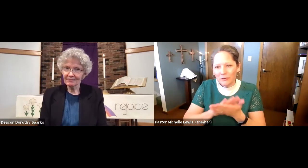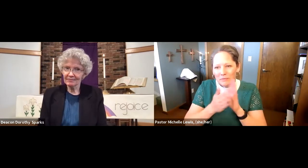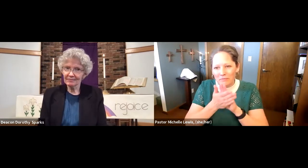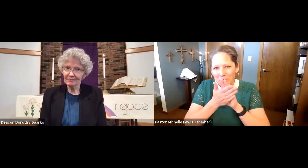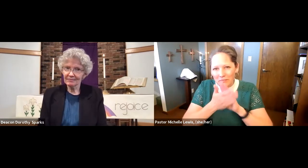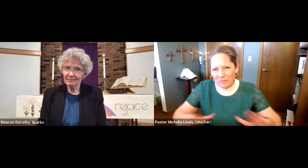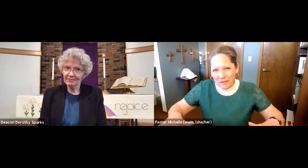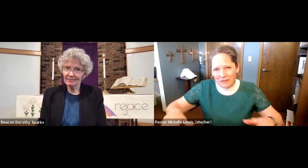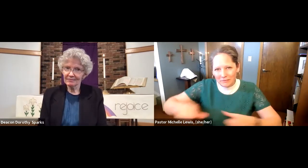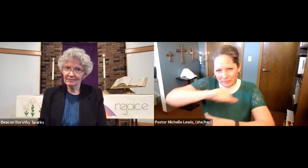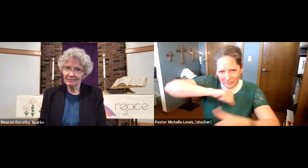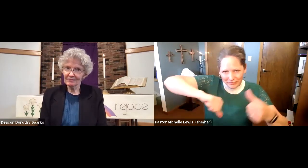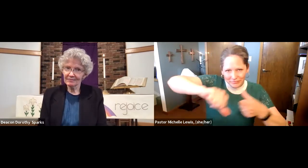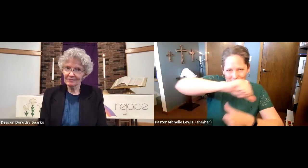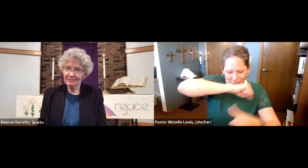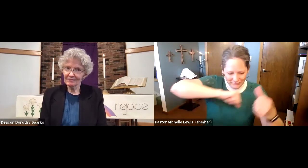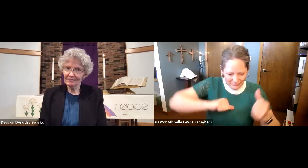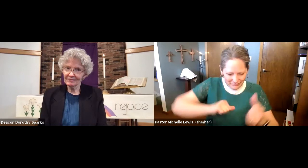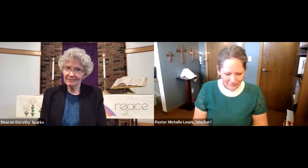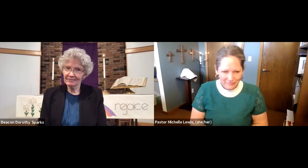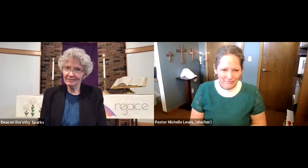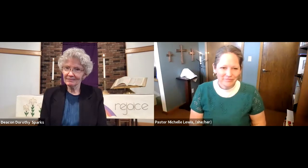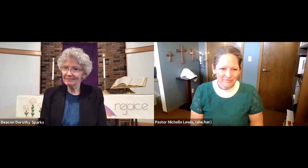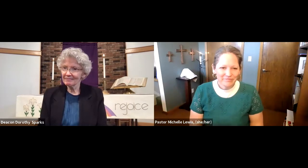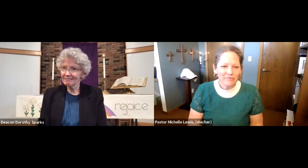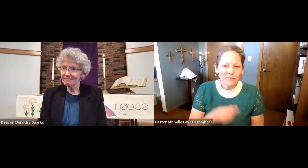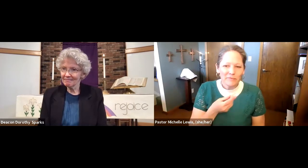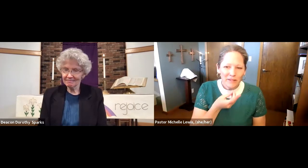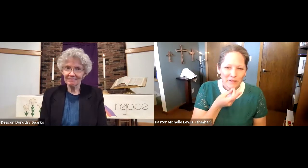Please share a sign of God's peace with one another.